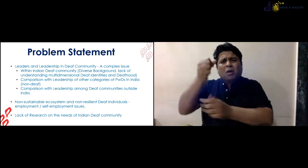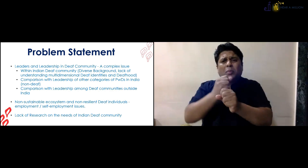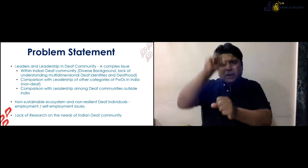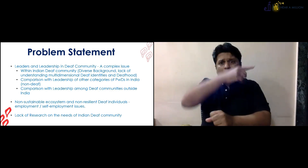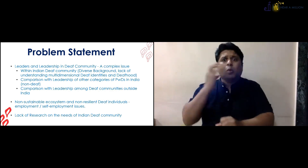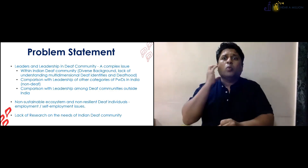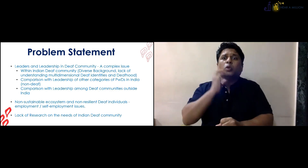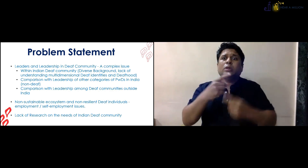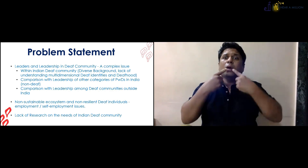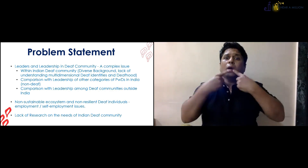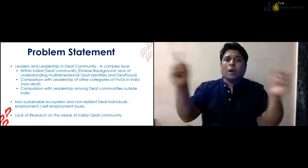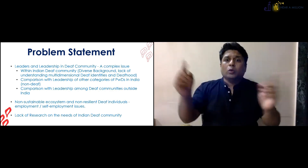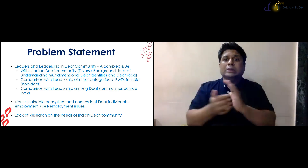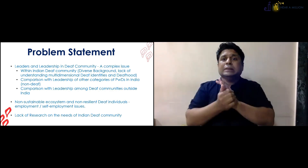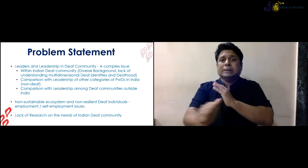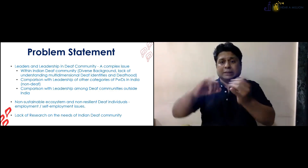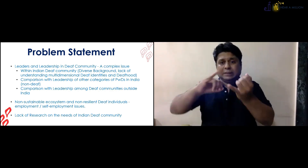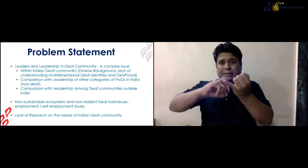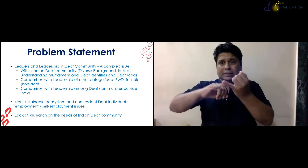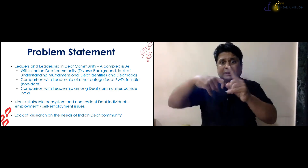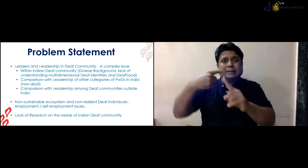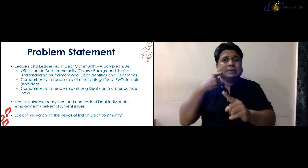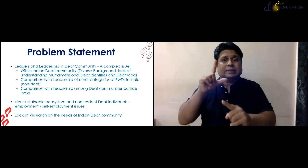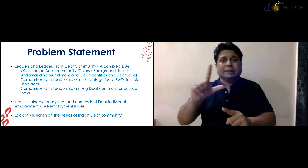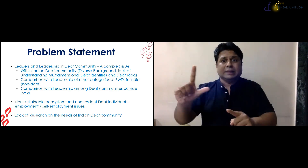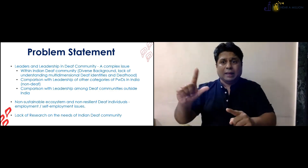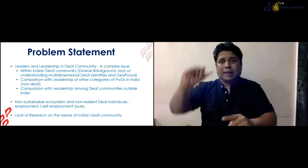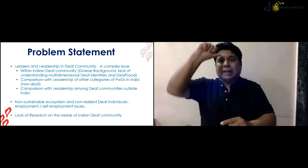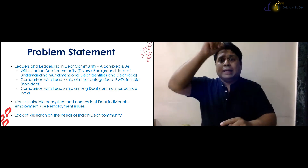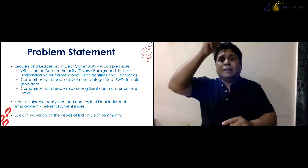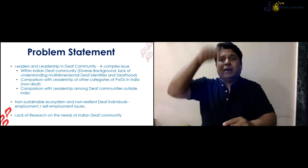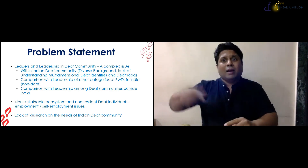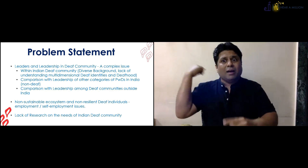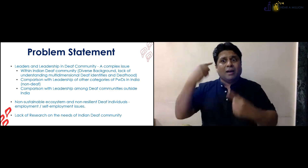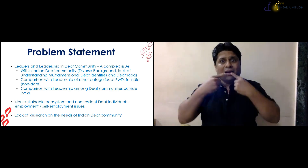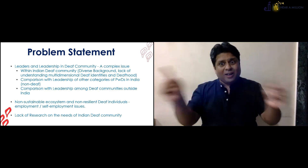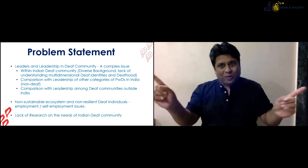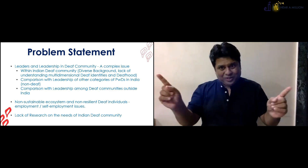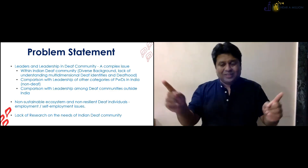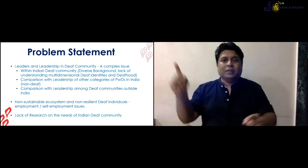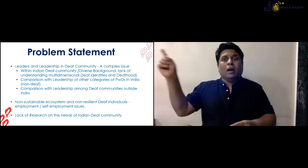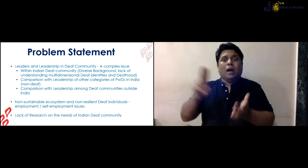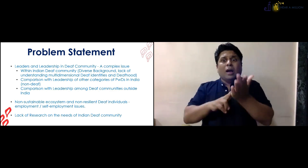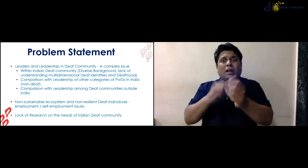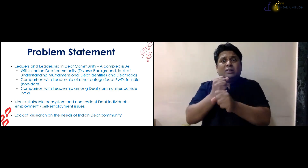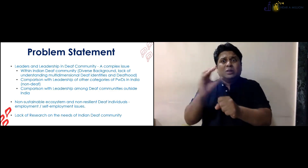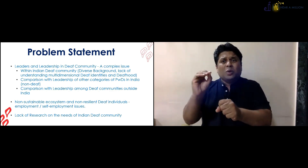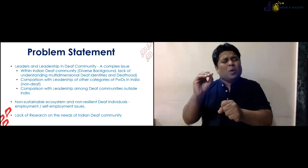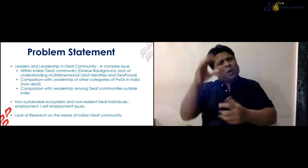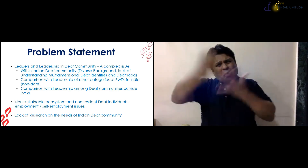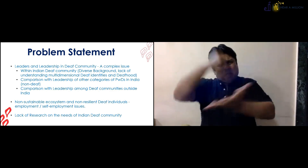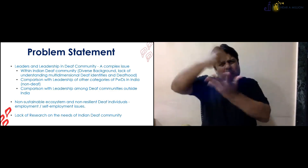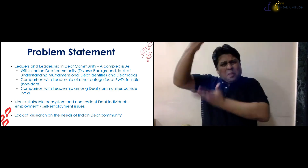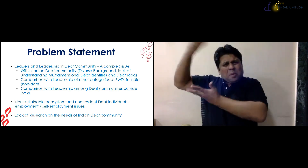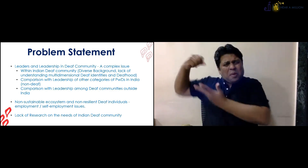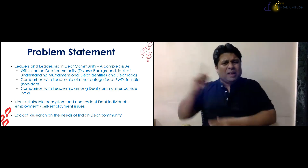there's an NGO and you get a job over there, like how Modi announced Skill India, the whole